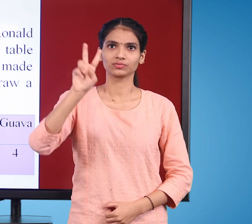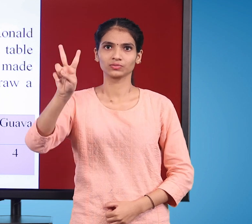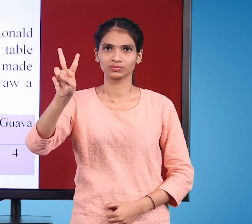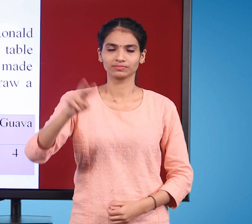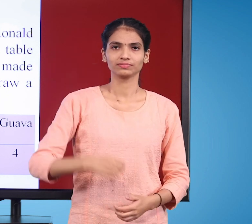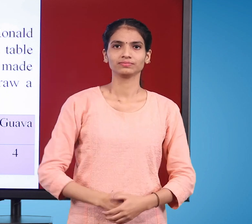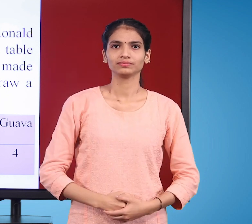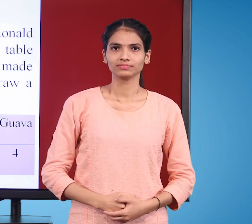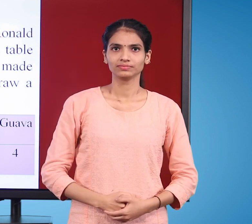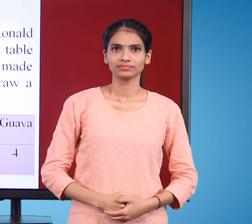(9.7.2)